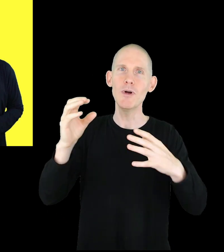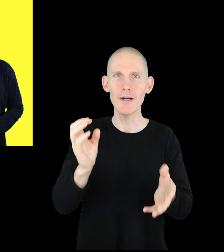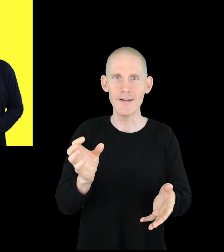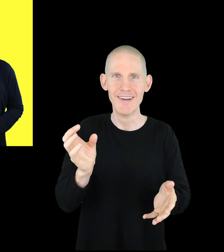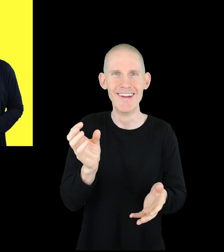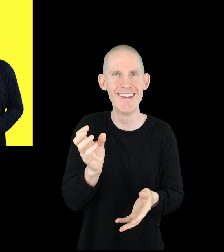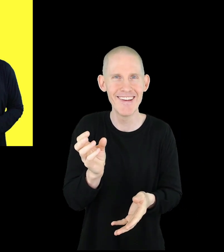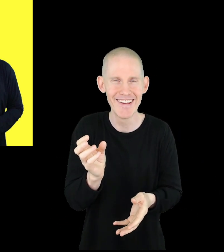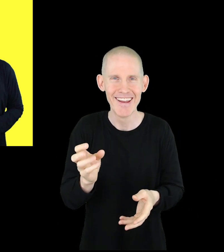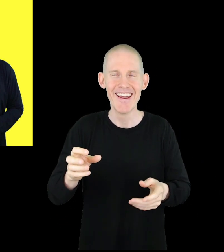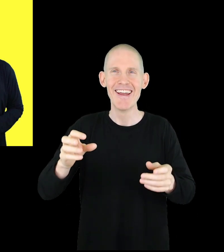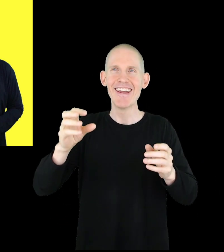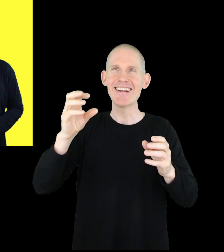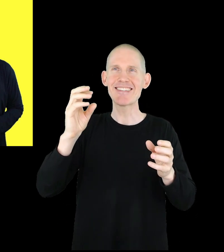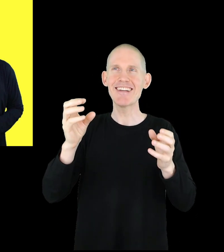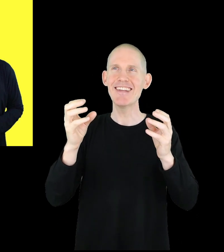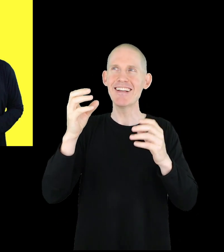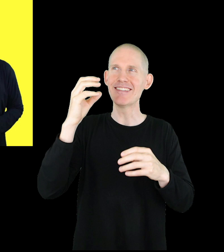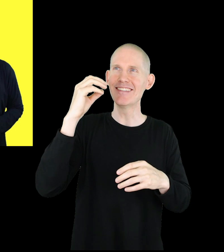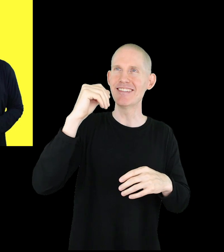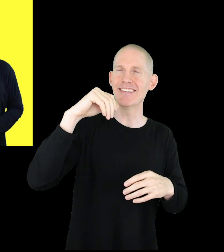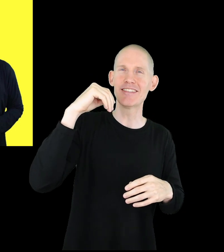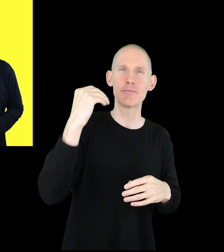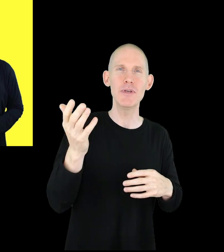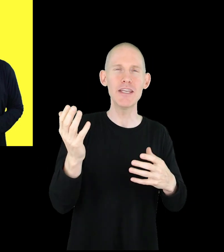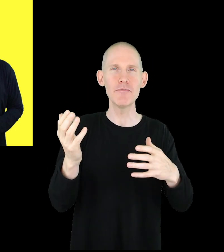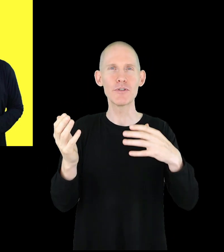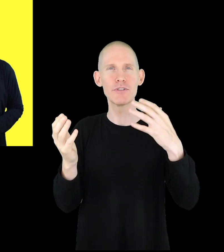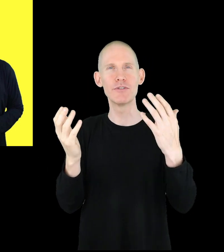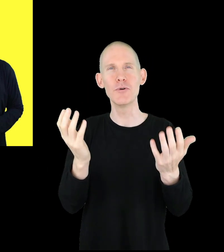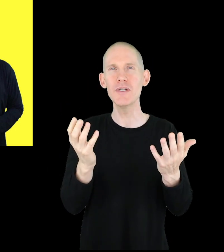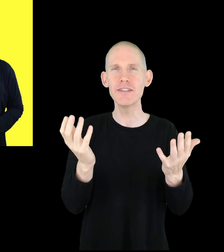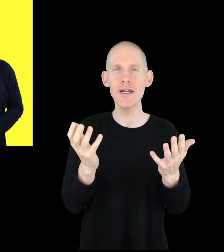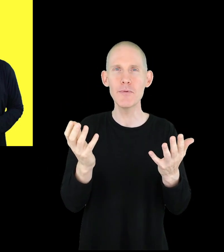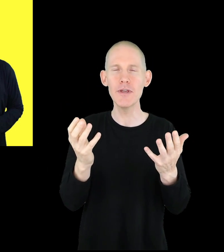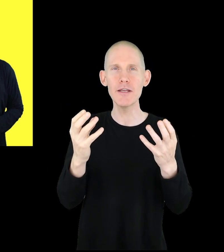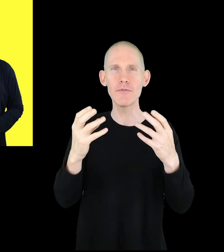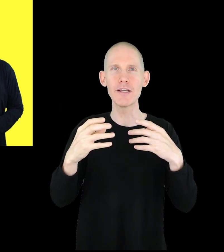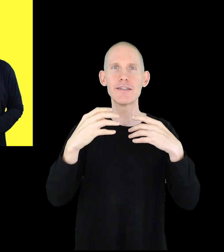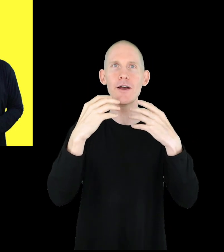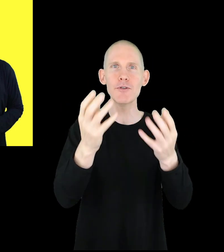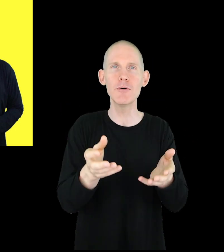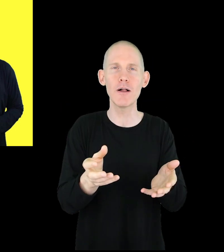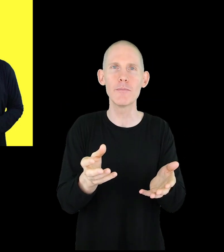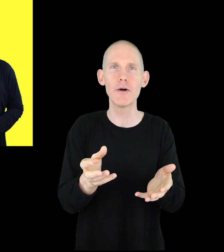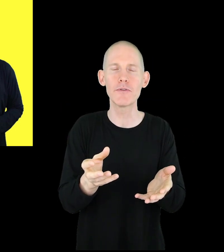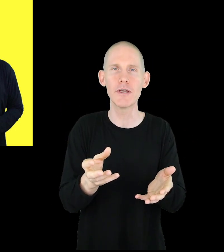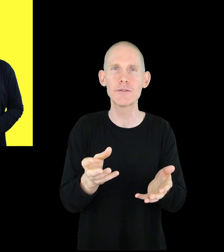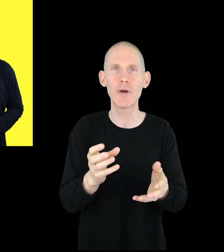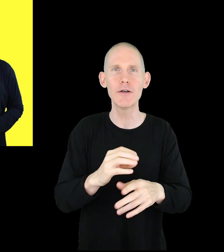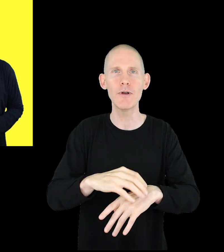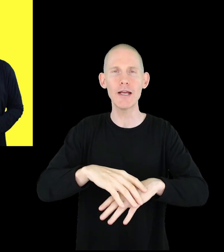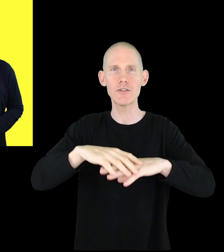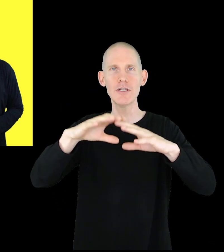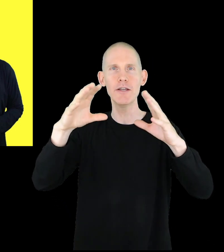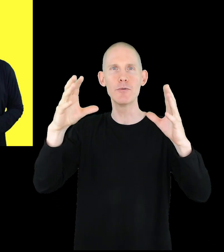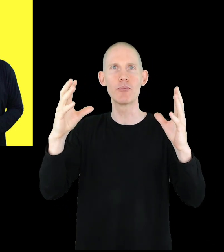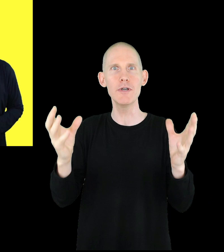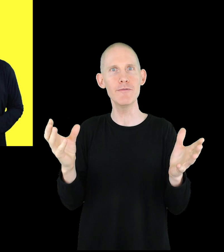Well, it's like that speaking versus doing type thing. If I tell you all about things, but I don't actually let you preview